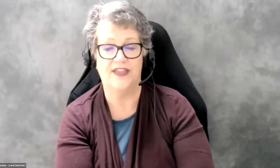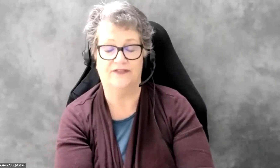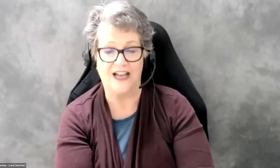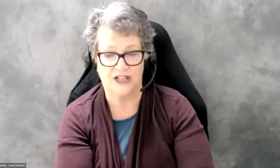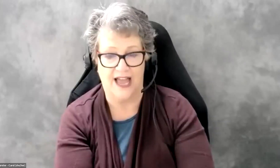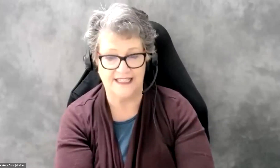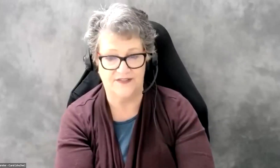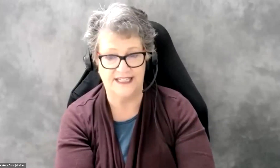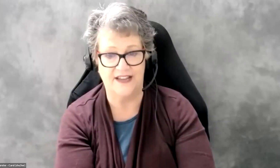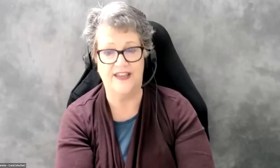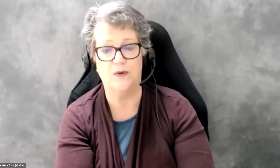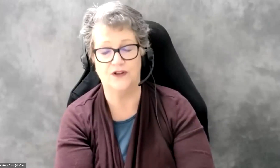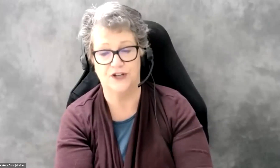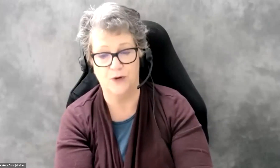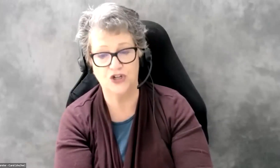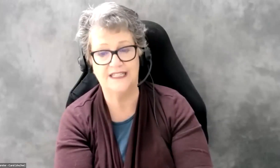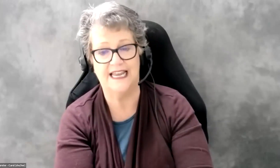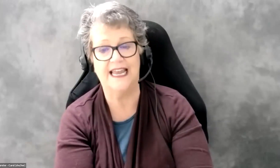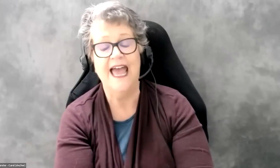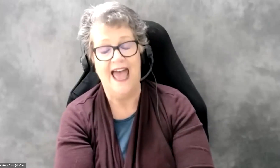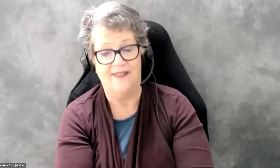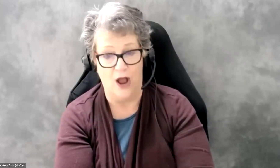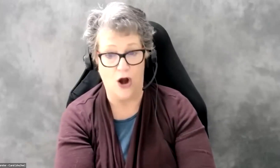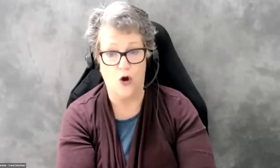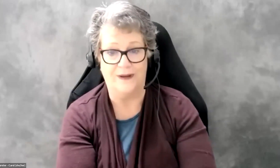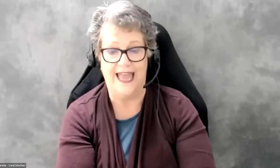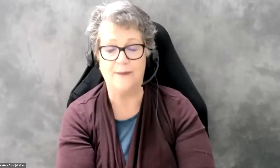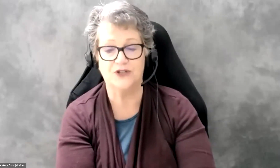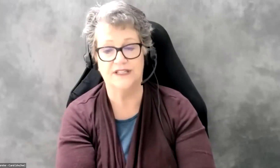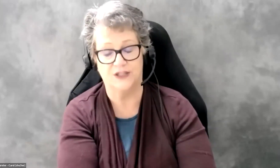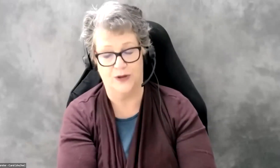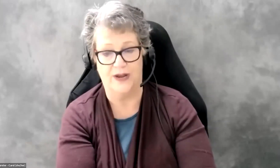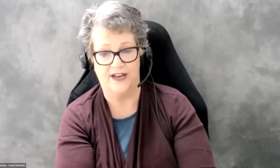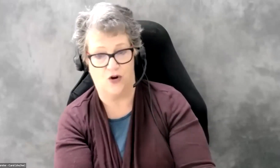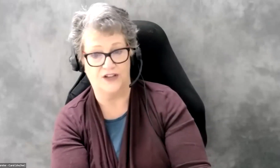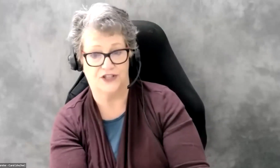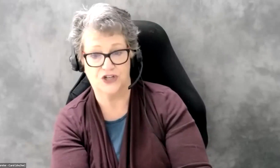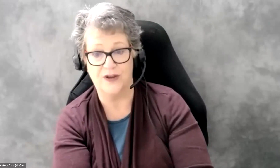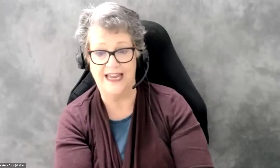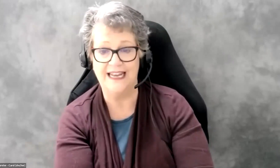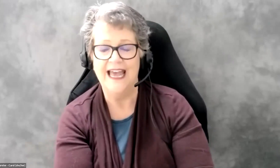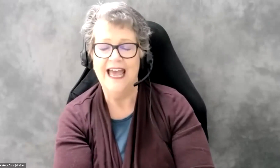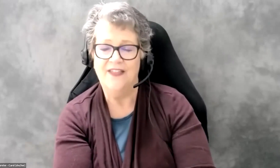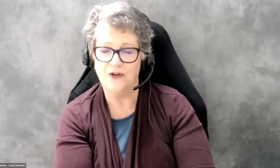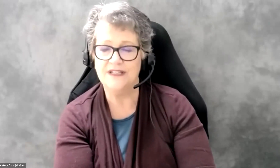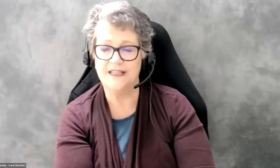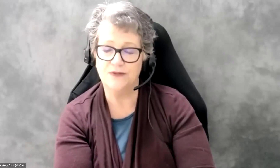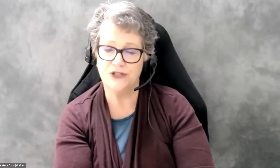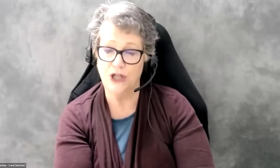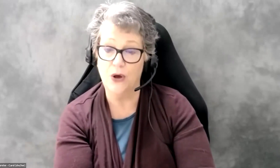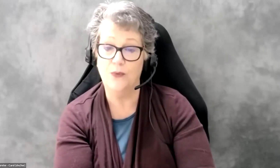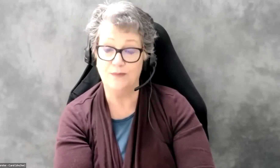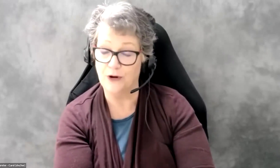with the flashing lights of the TV when there's an emergency, and they are open captions as we read it across the screen. There is